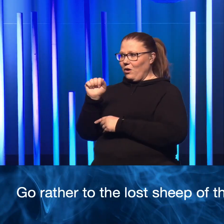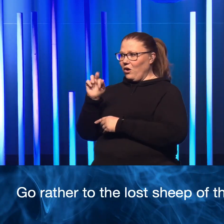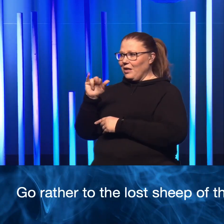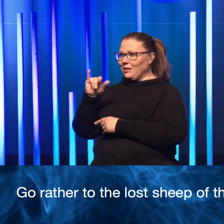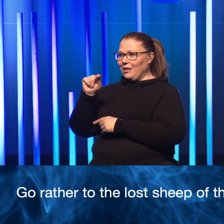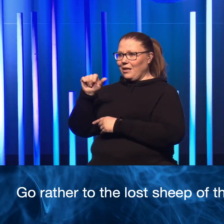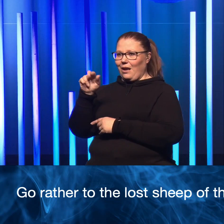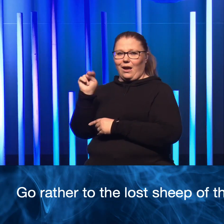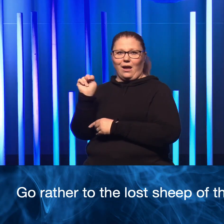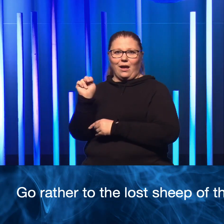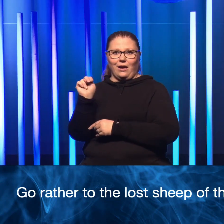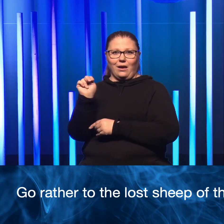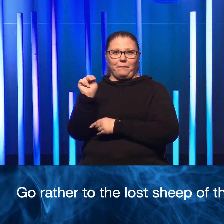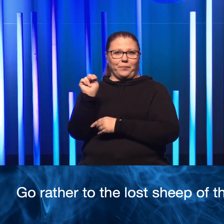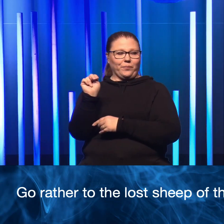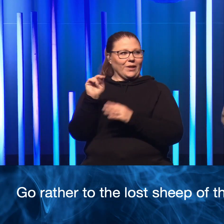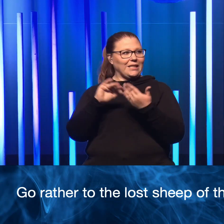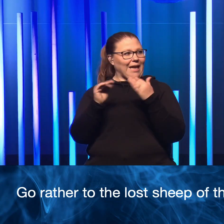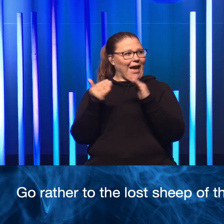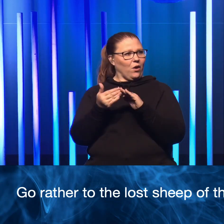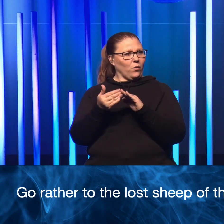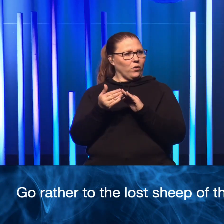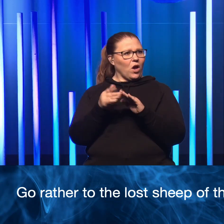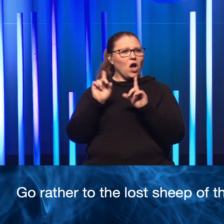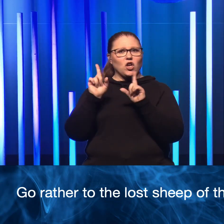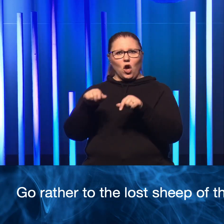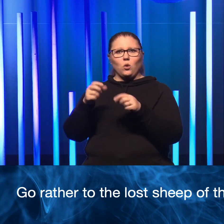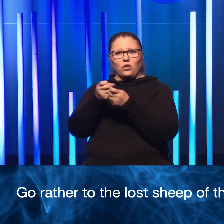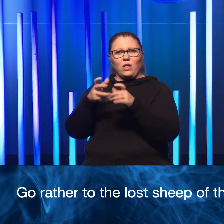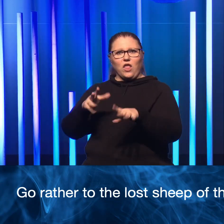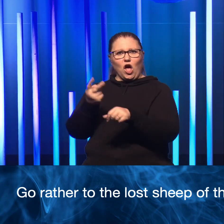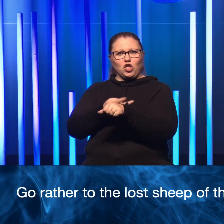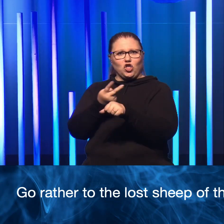lost sheep of the house of Israel. Now, who are the lost sheep of the house of Israel?